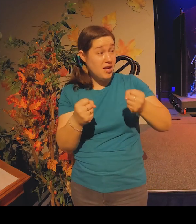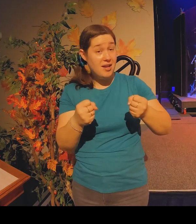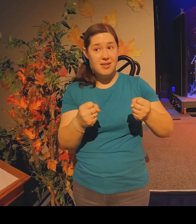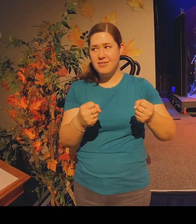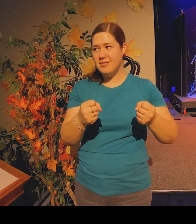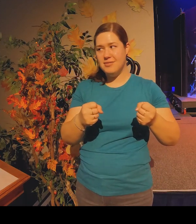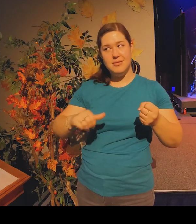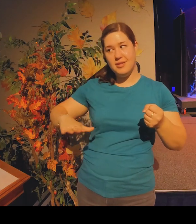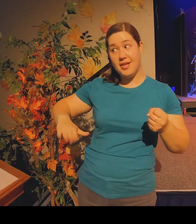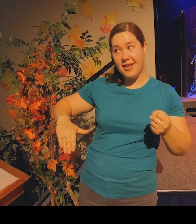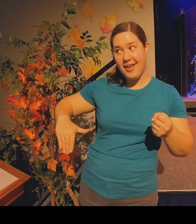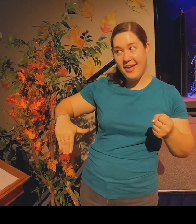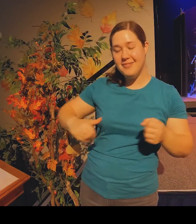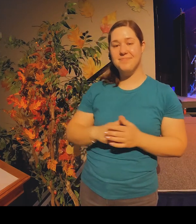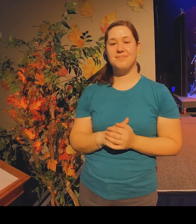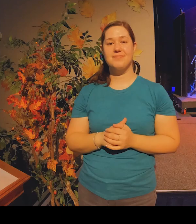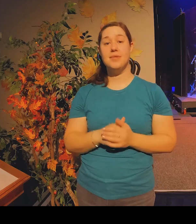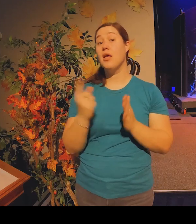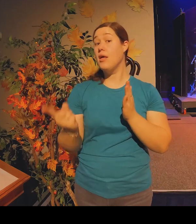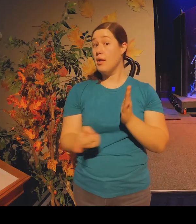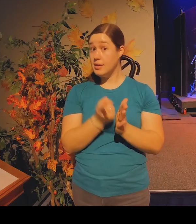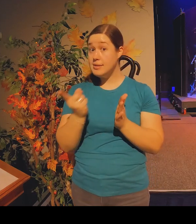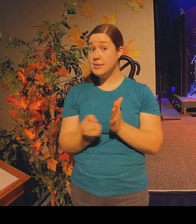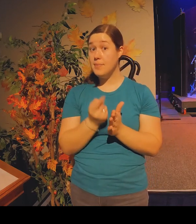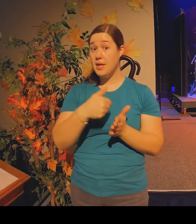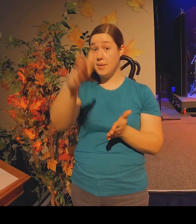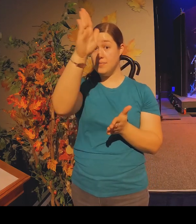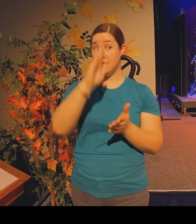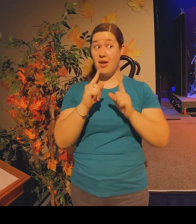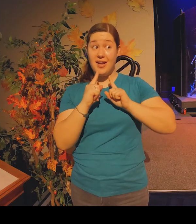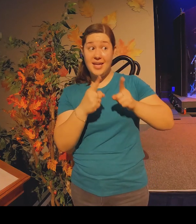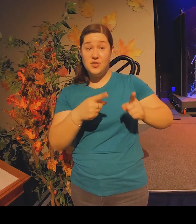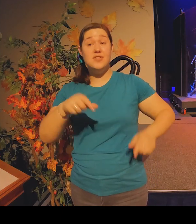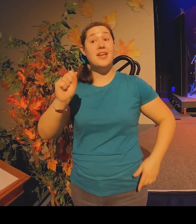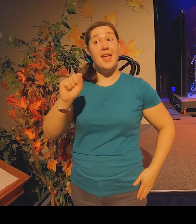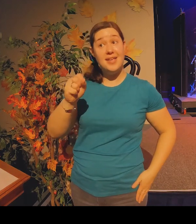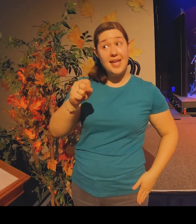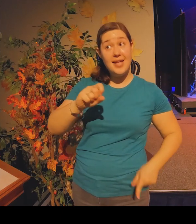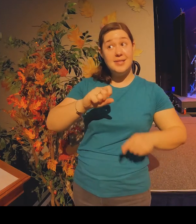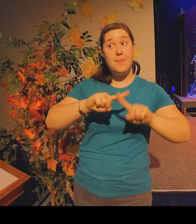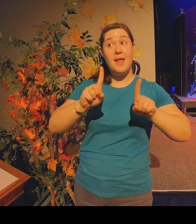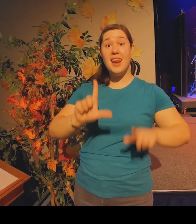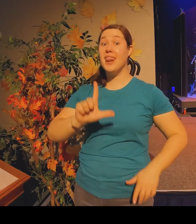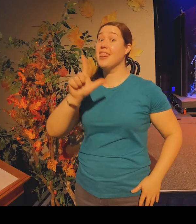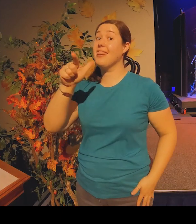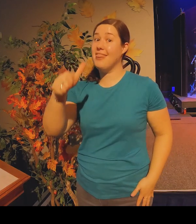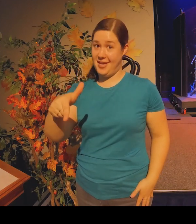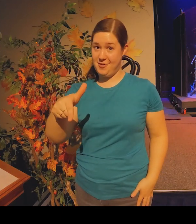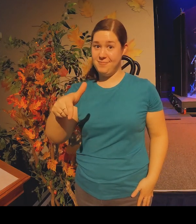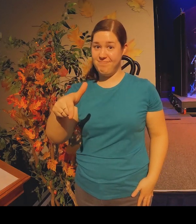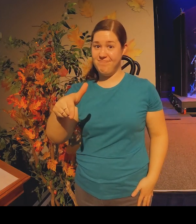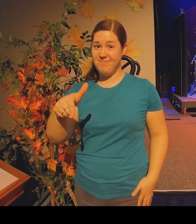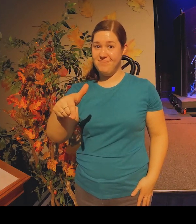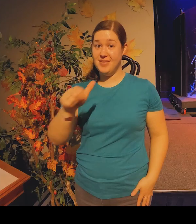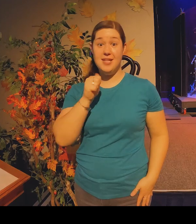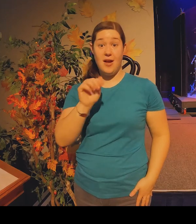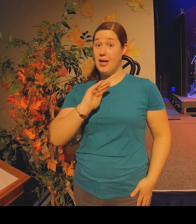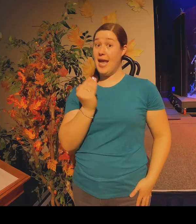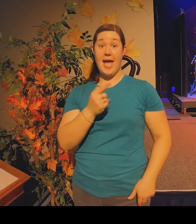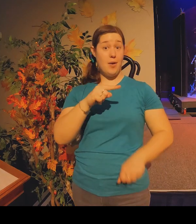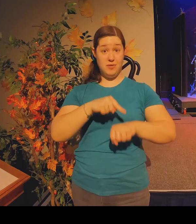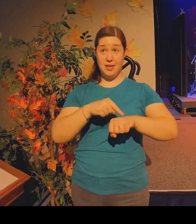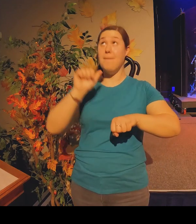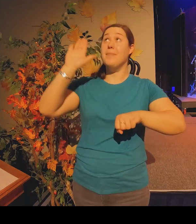Sometimes God answers yes, but not on our timetable. And we need to remember that. Sometimes we just have to